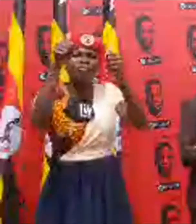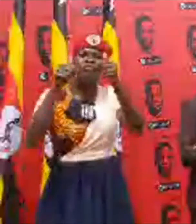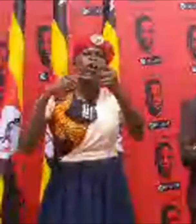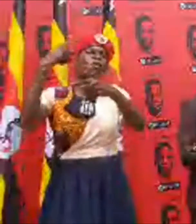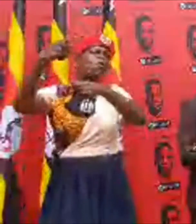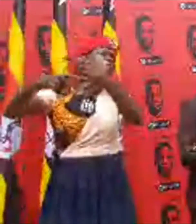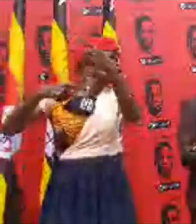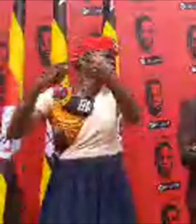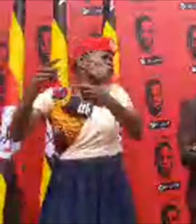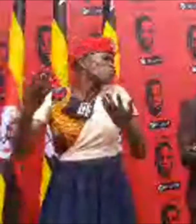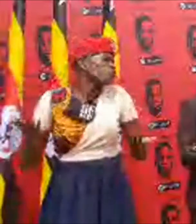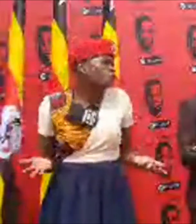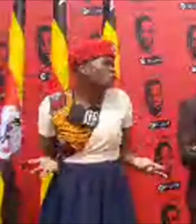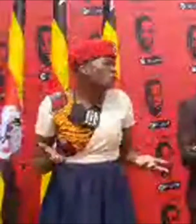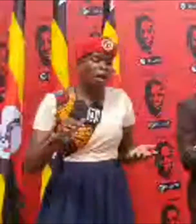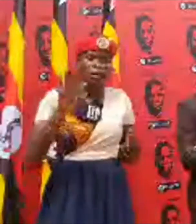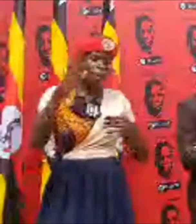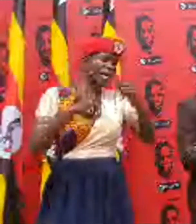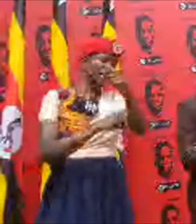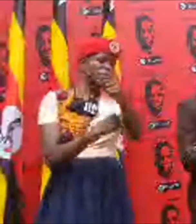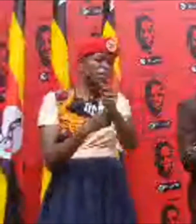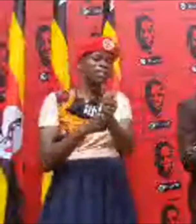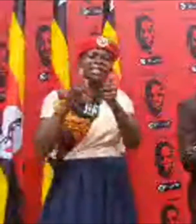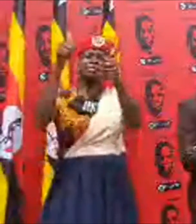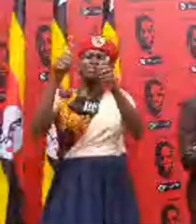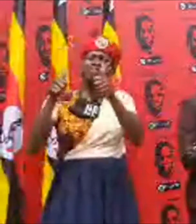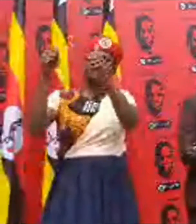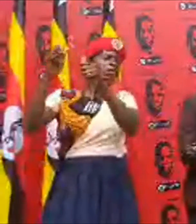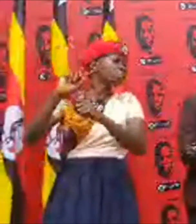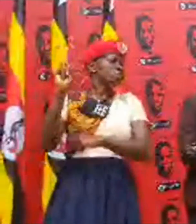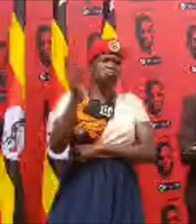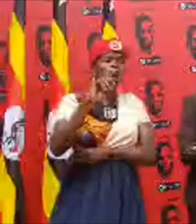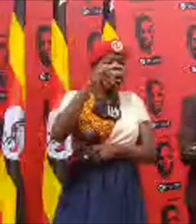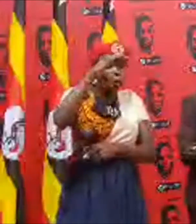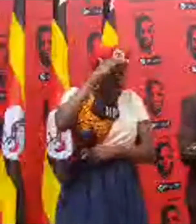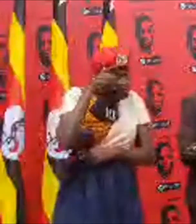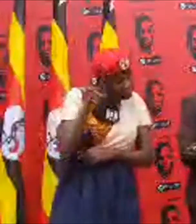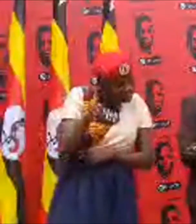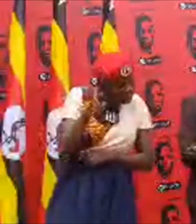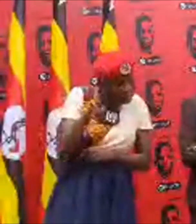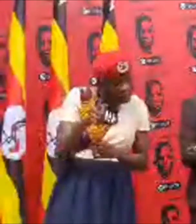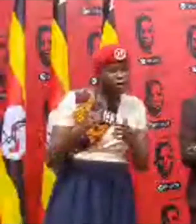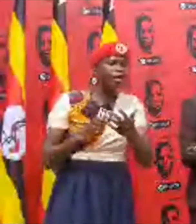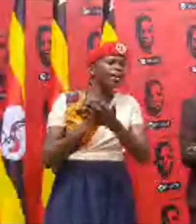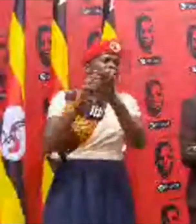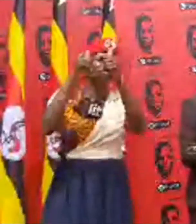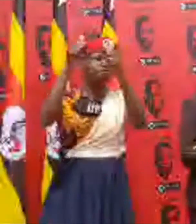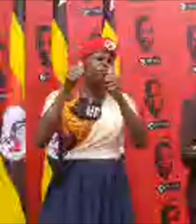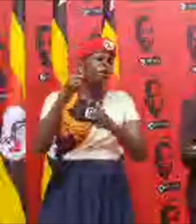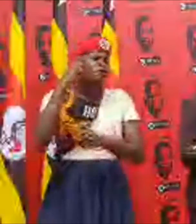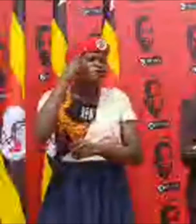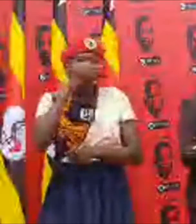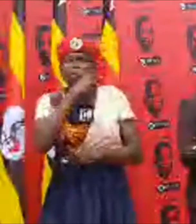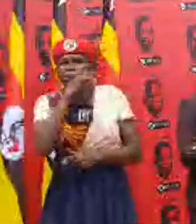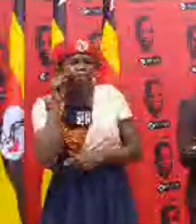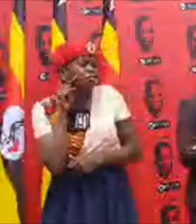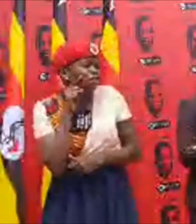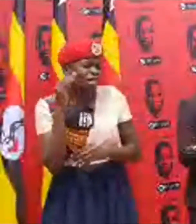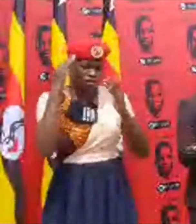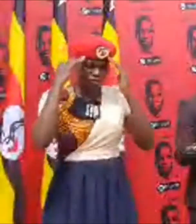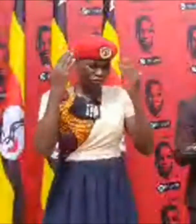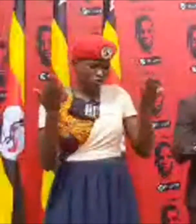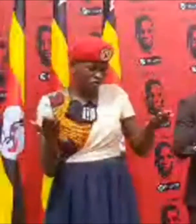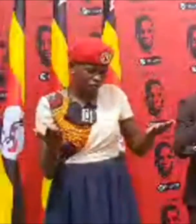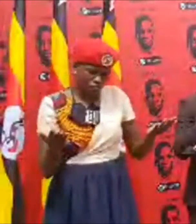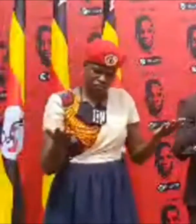besibe be babitimba. Poliisi n'amagye be batimba ebifaananyi bya Mwami Museveni. Tetunnategeera oba kubanga